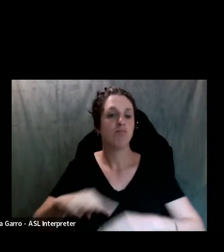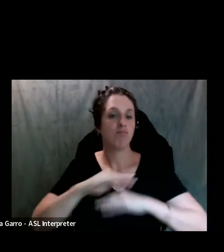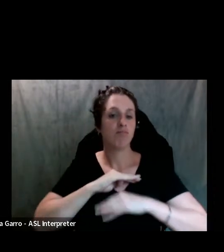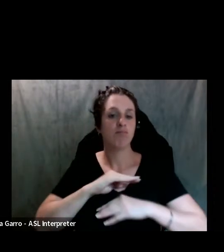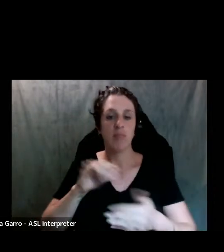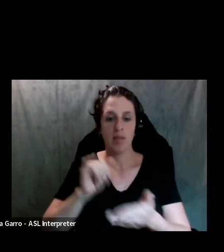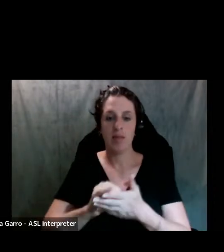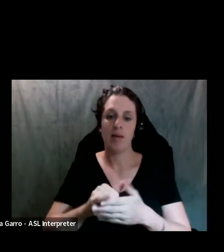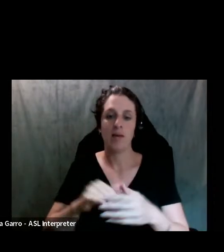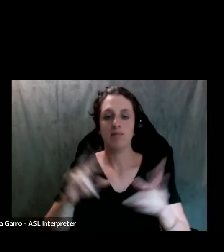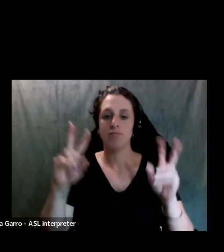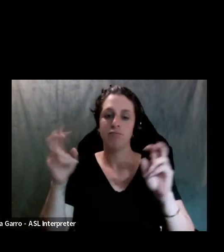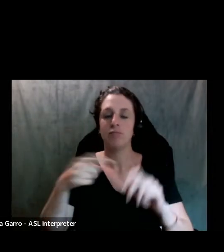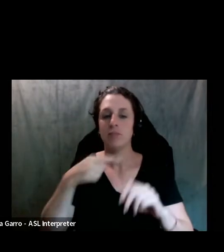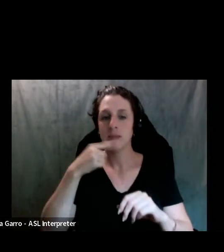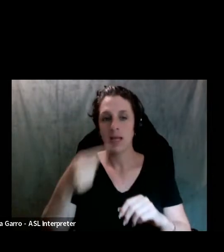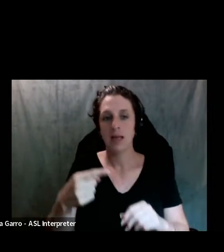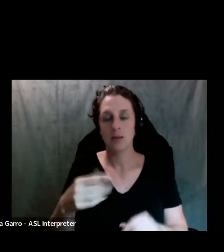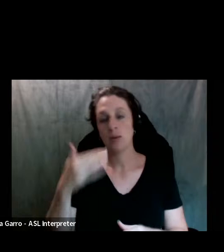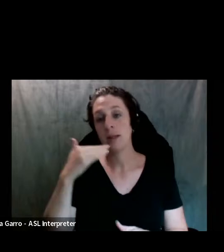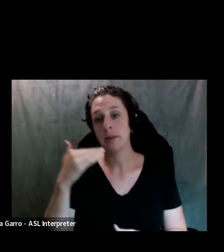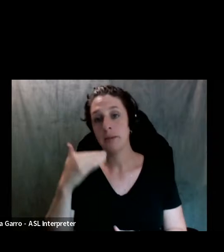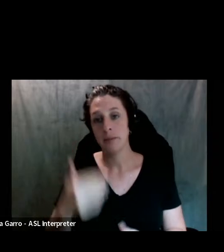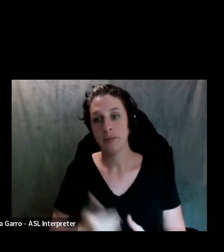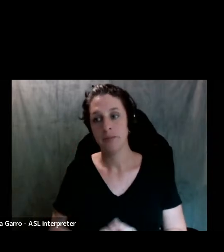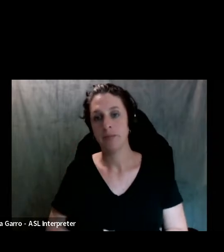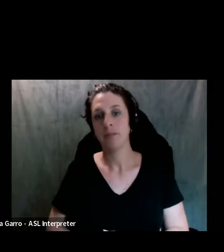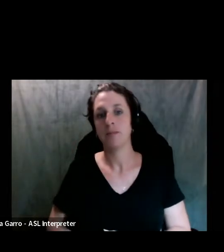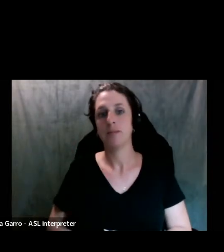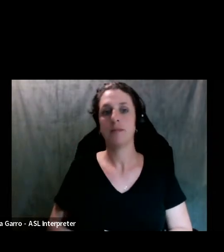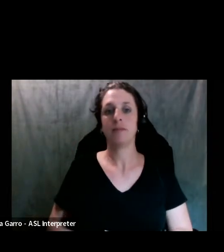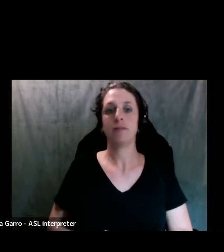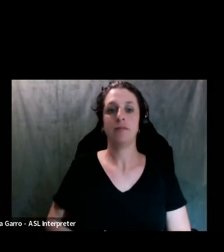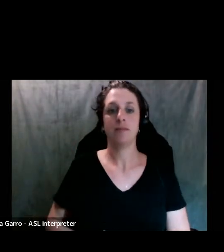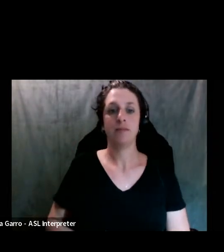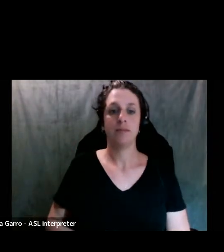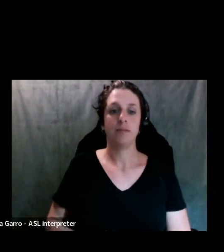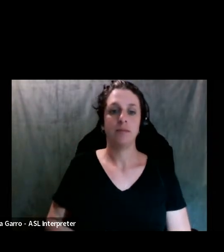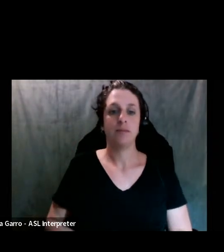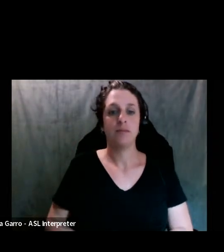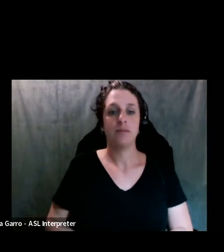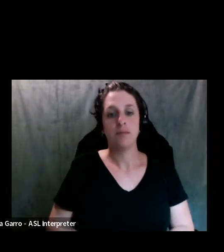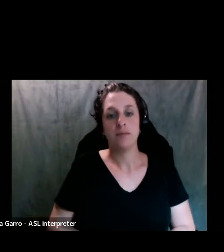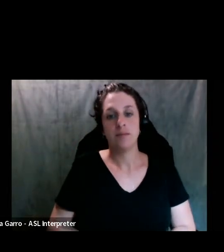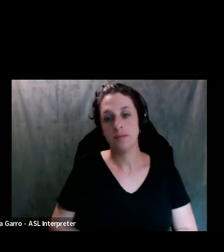you. That's great. Trustee